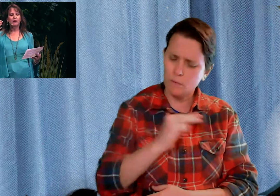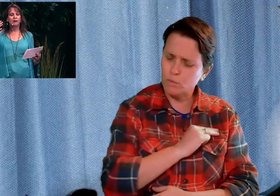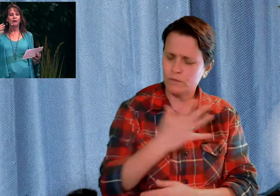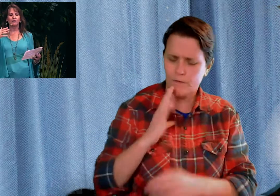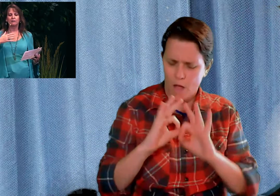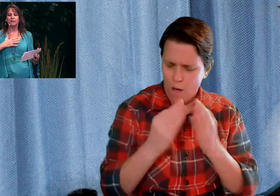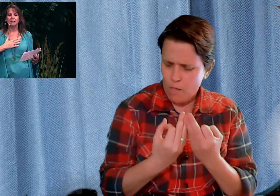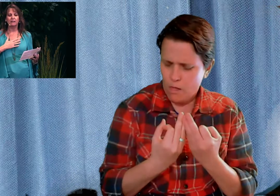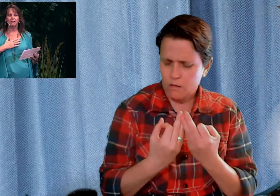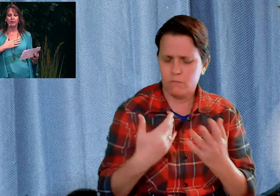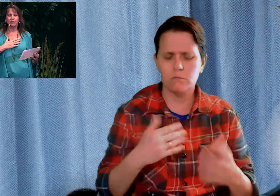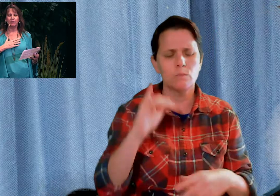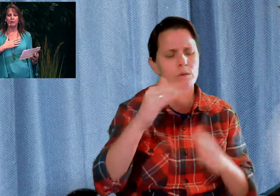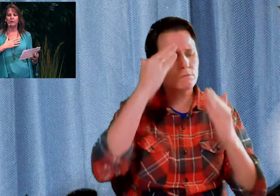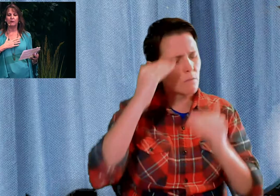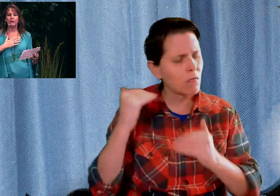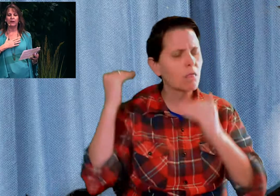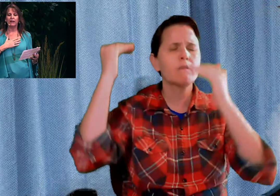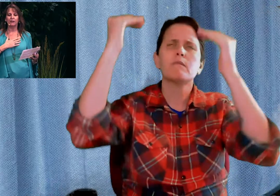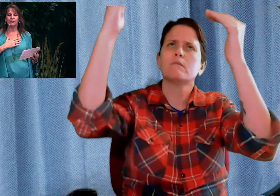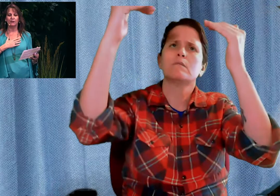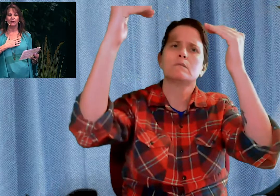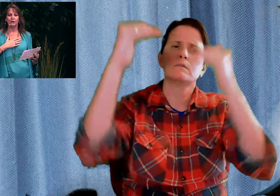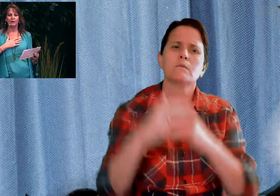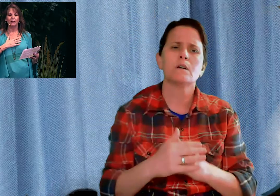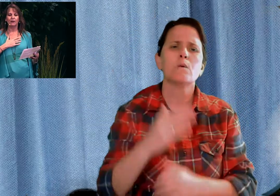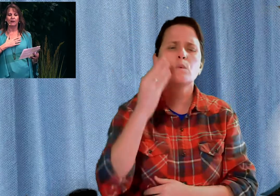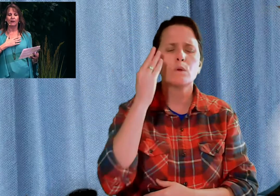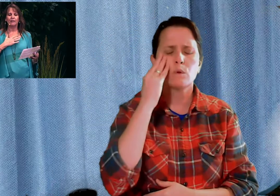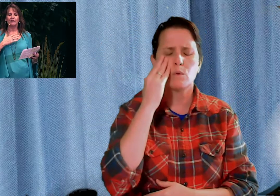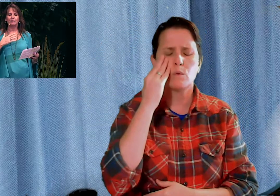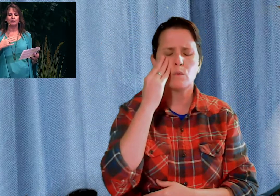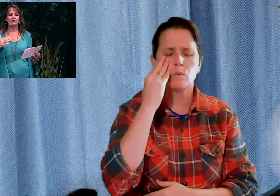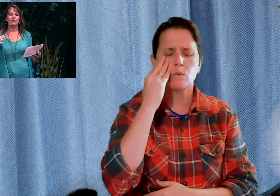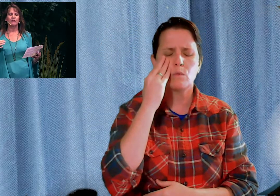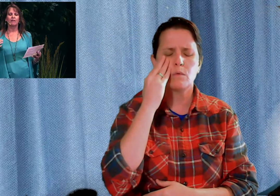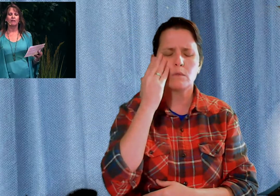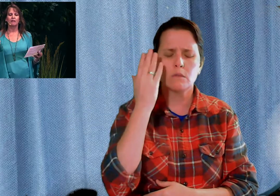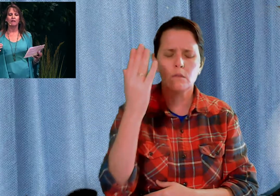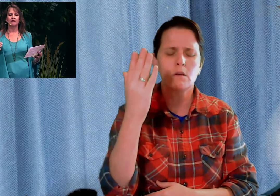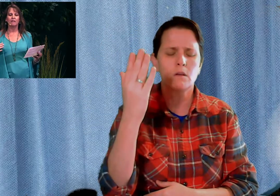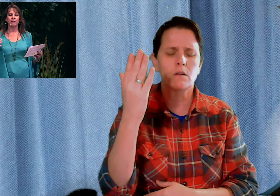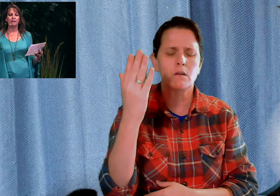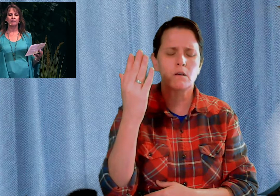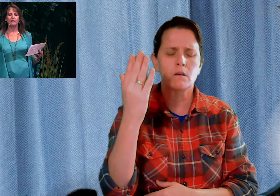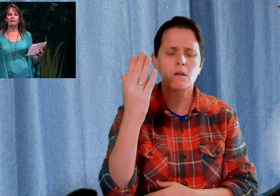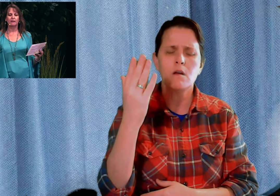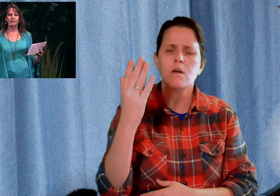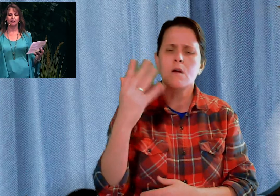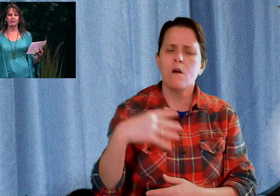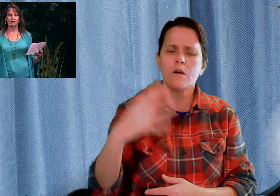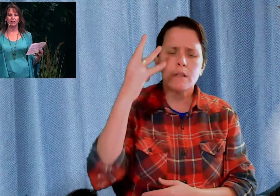our hearts, so we just lift them up, and we know that they also are in the experience of the